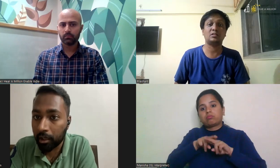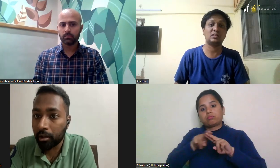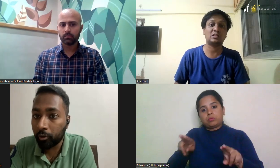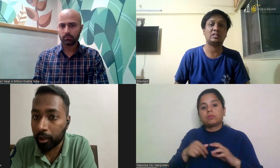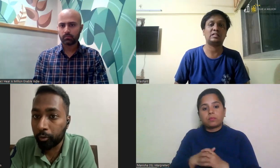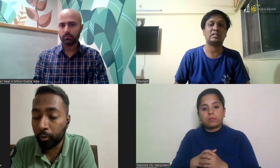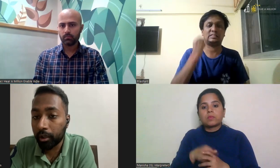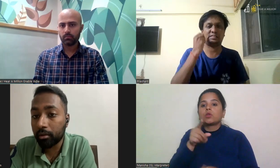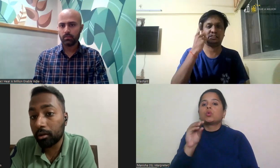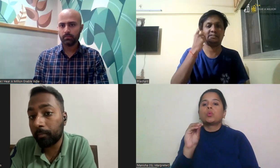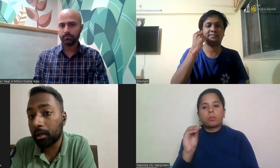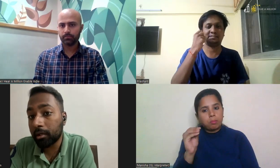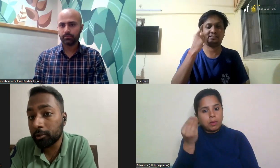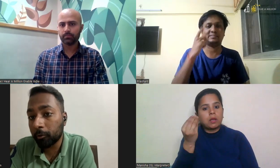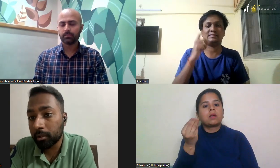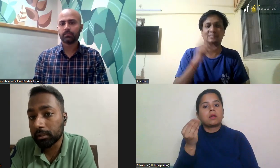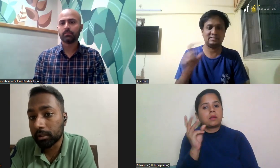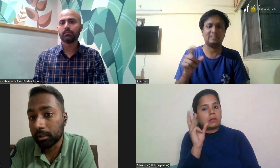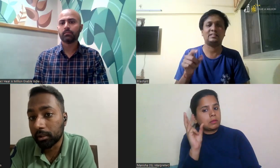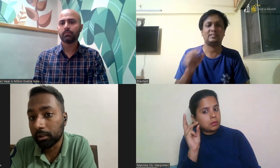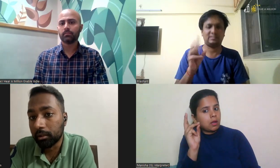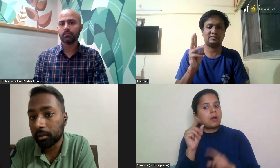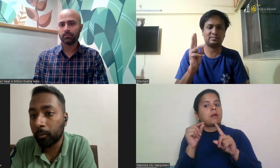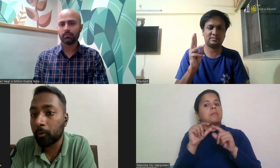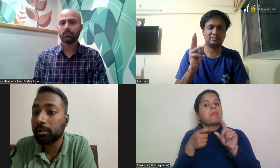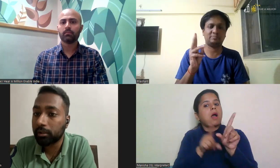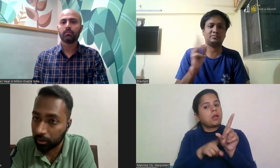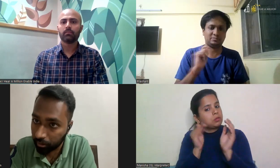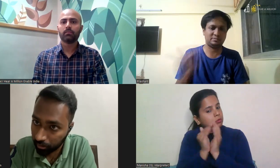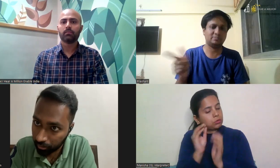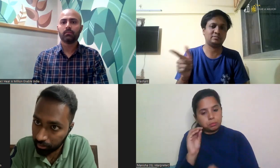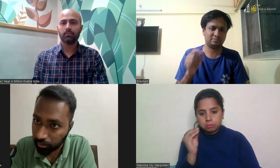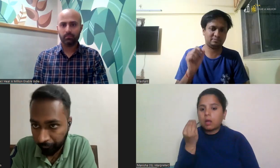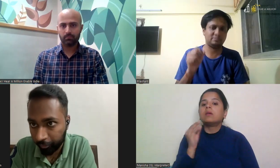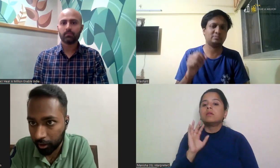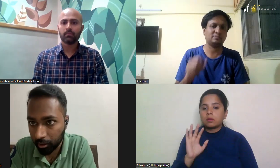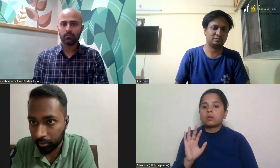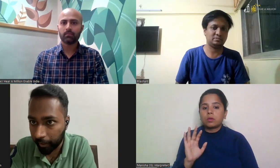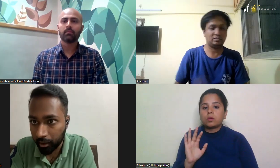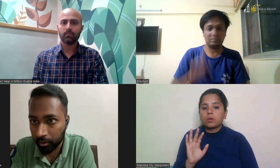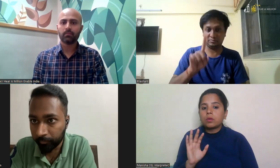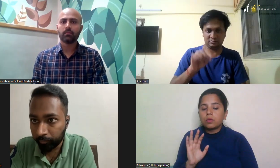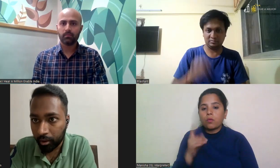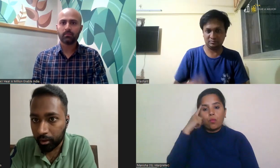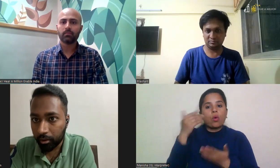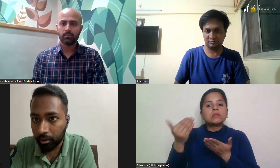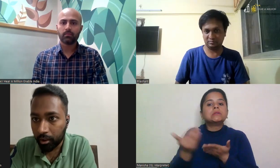it's better you have to take third party insurance for safety, right?